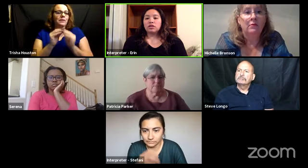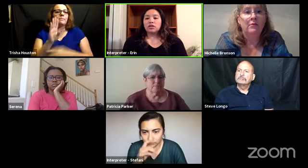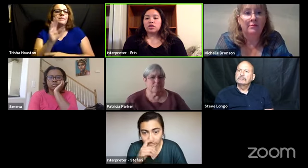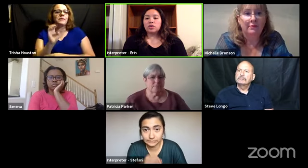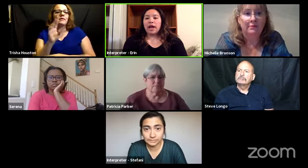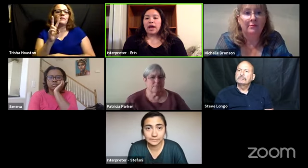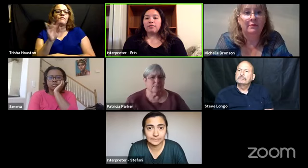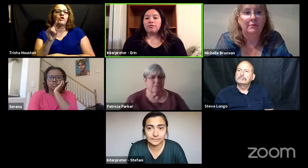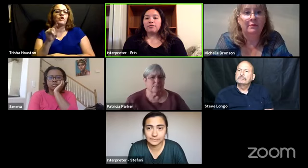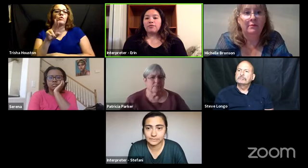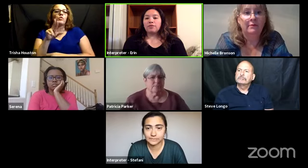to have,